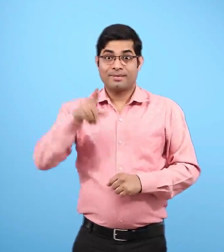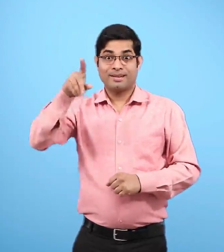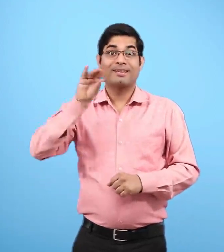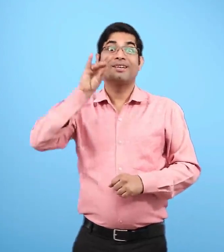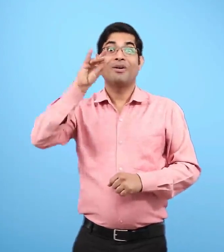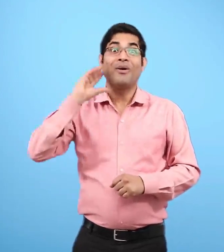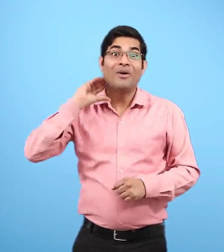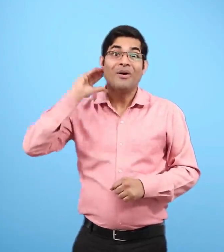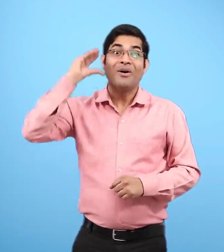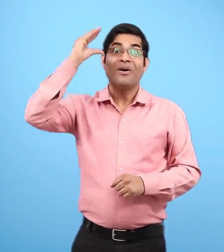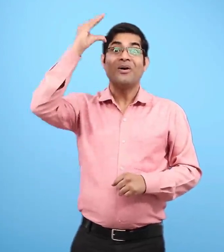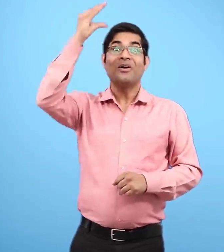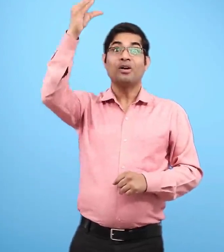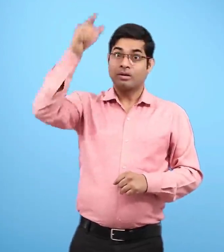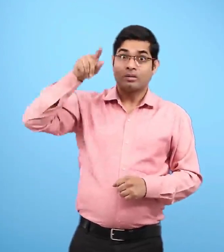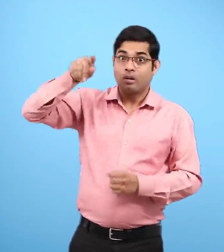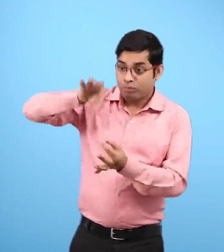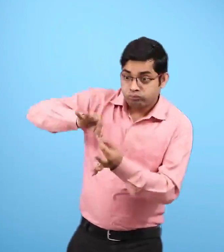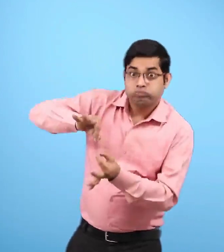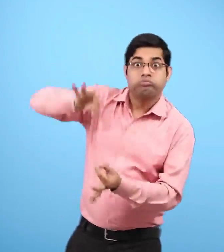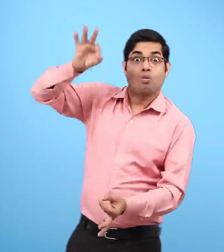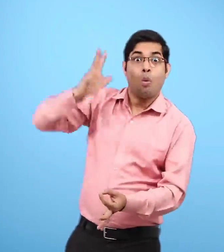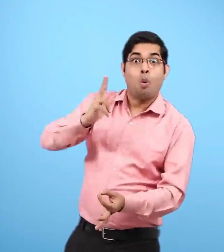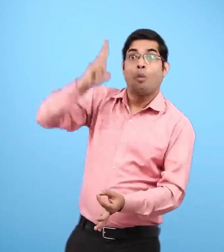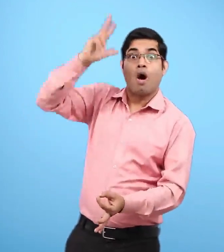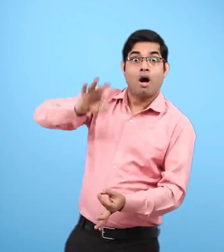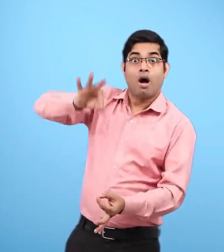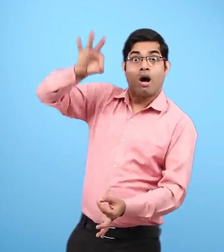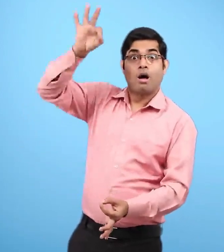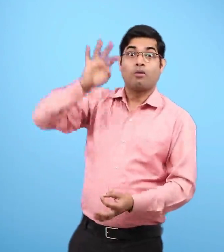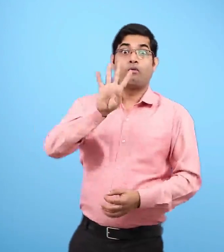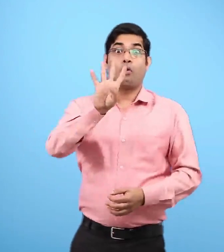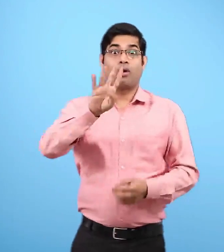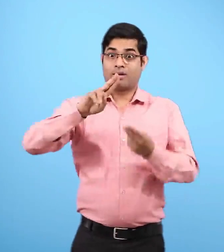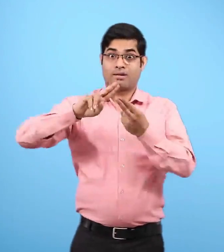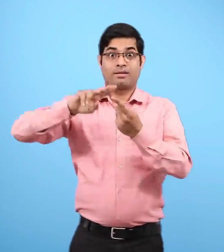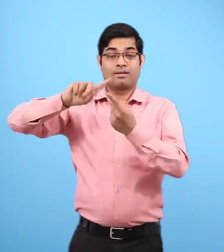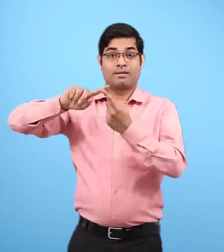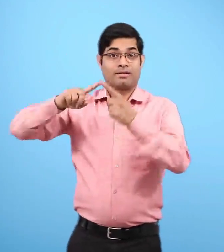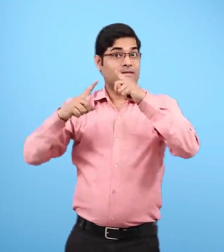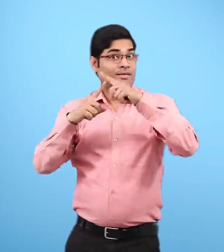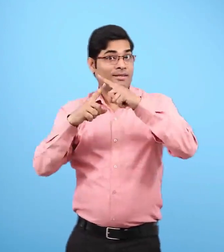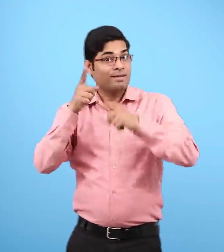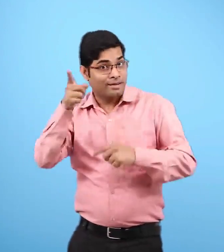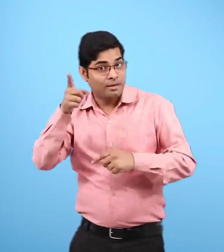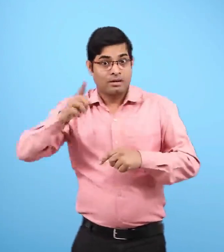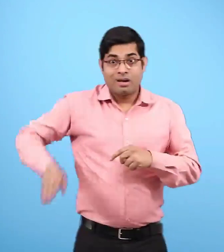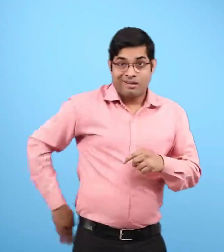The giraffe is an animal with a very long neck, 4 feet, and a short